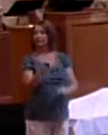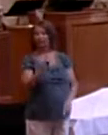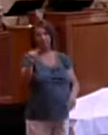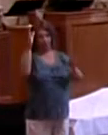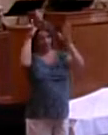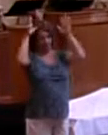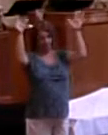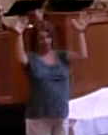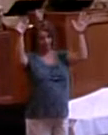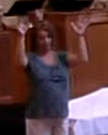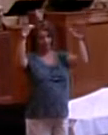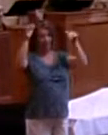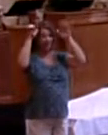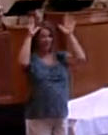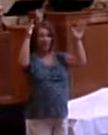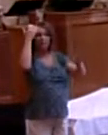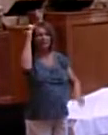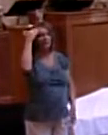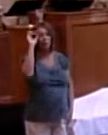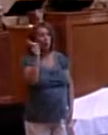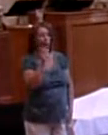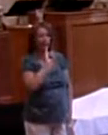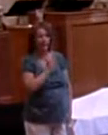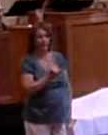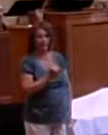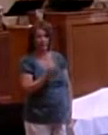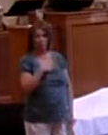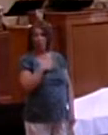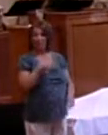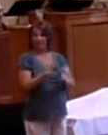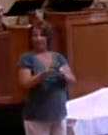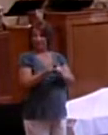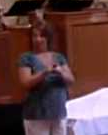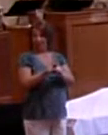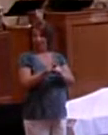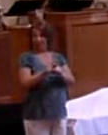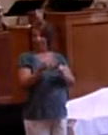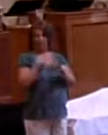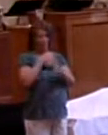deer doesn't know its surroundings. We are in the midst of possibly